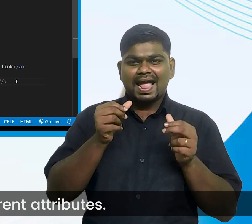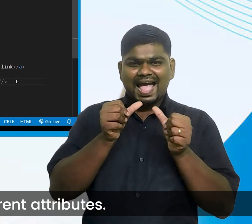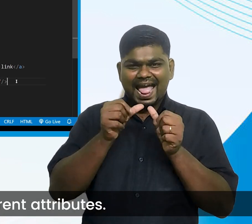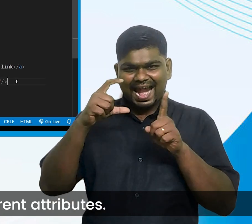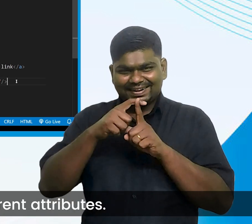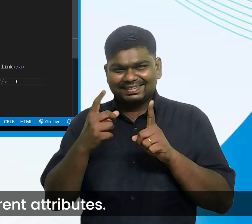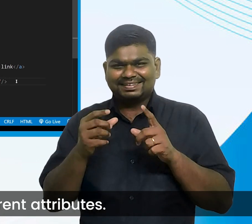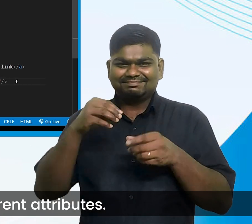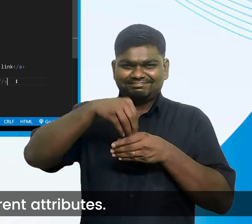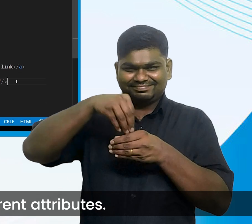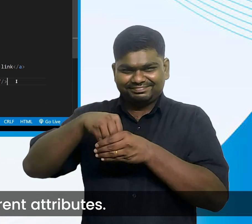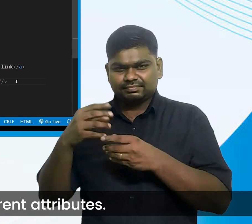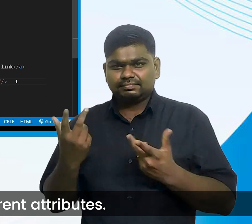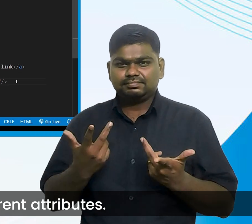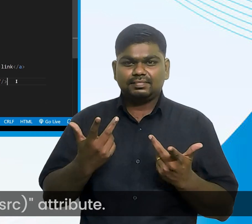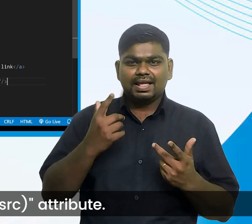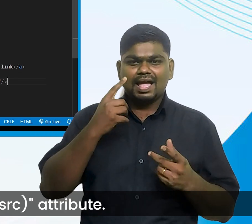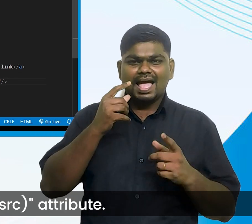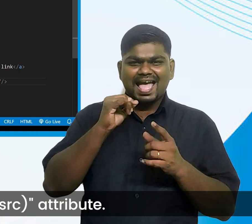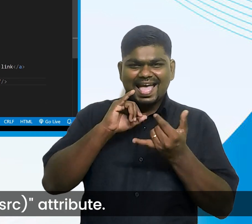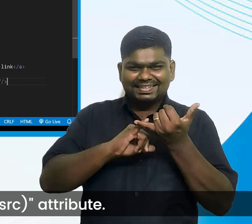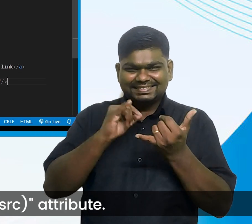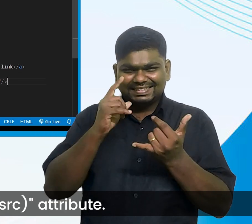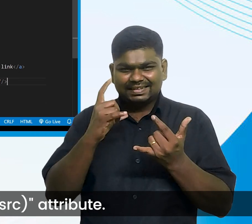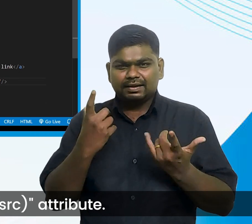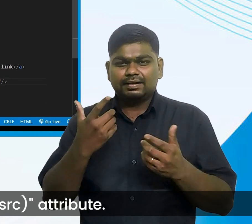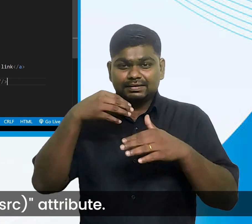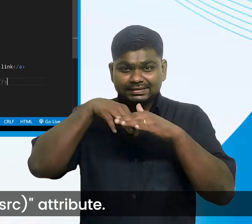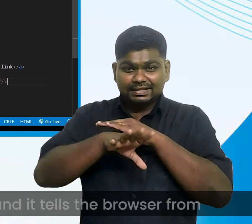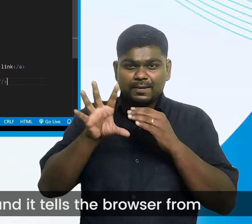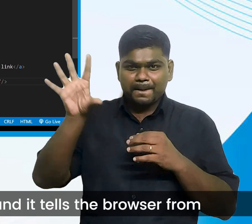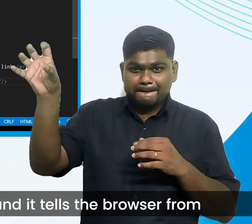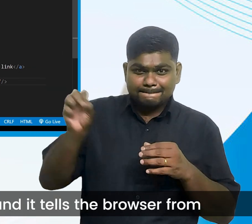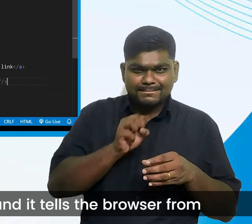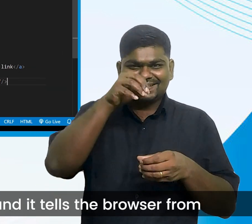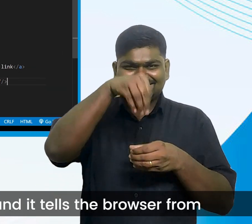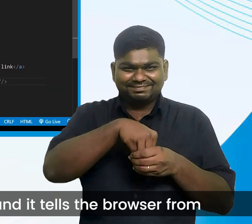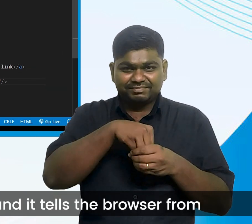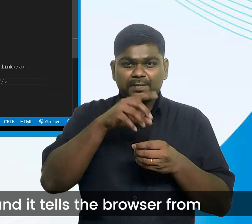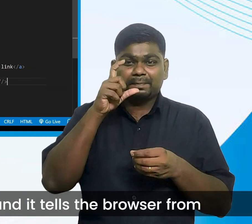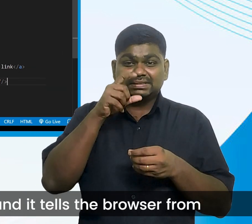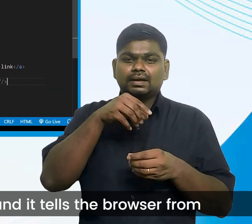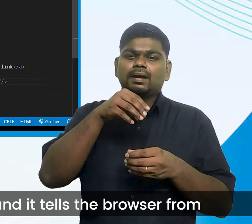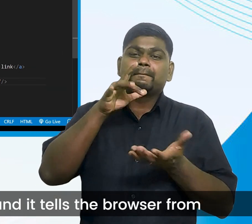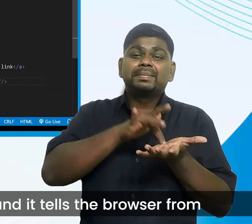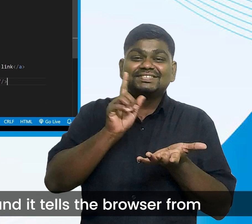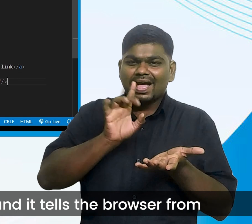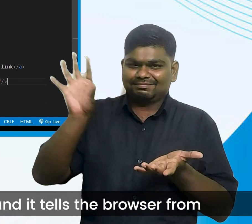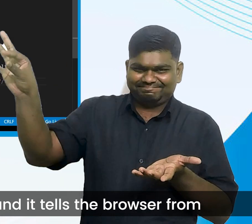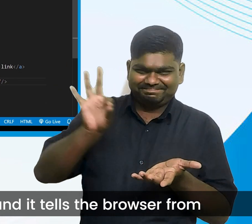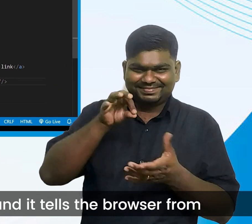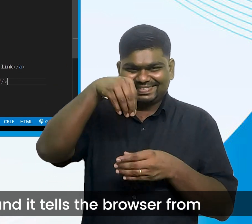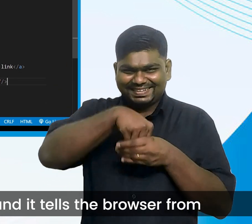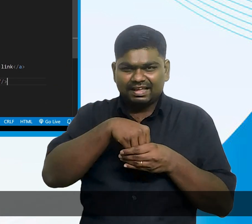and we have two different attributes. One is a source attribute that contains an image path, and it tells